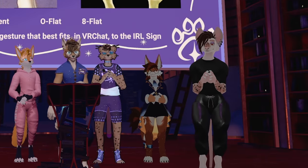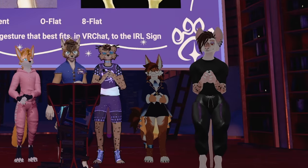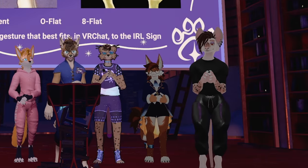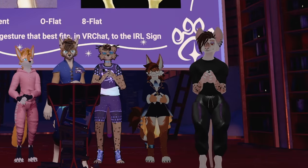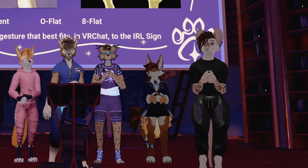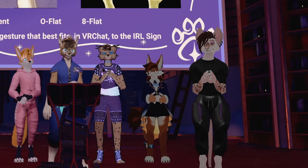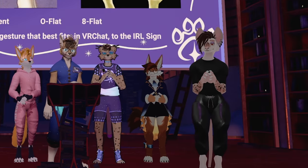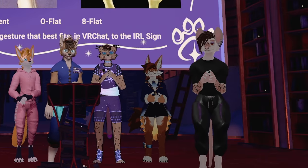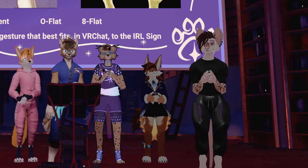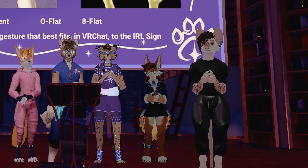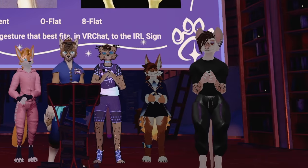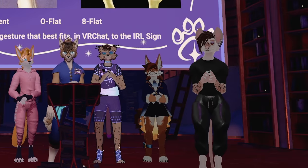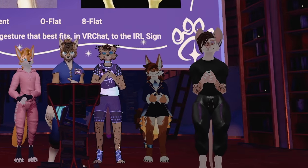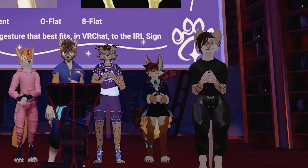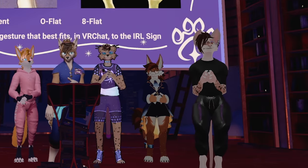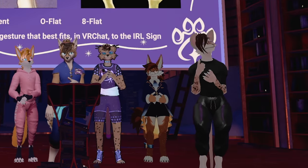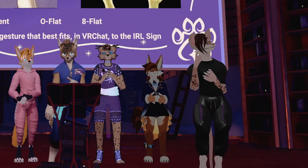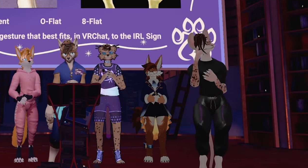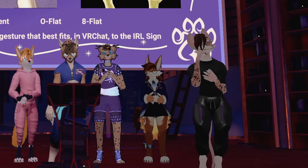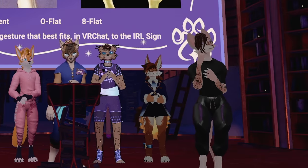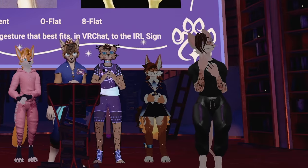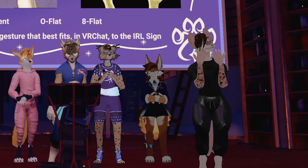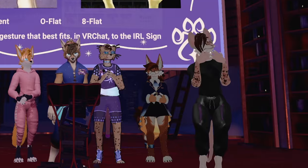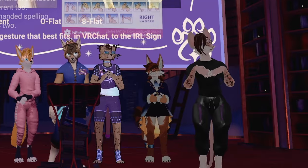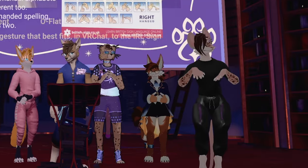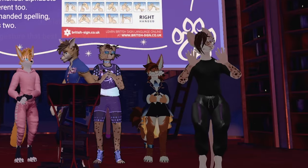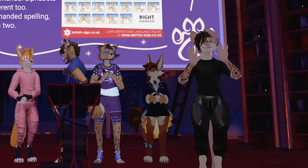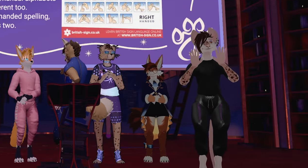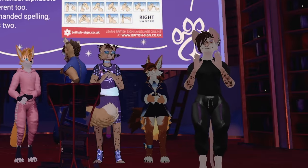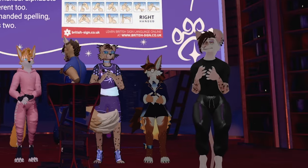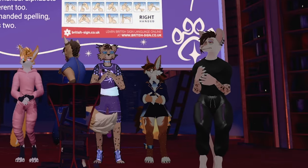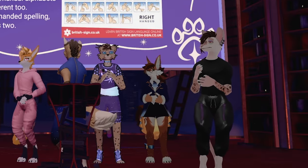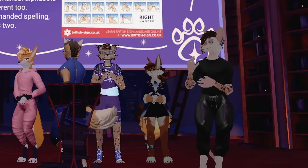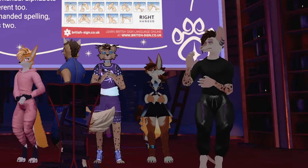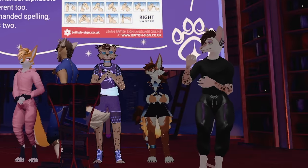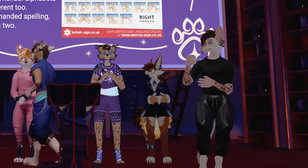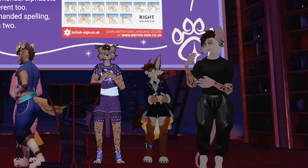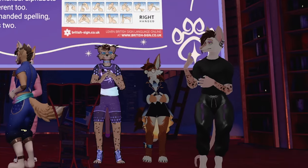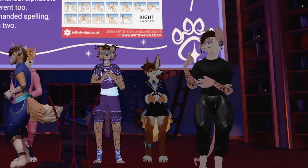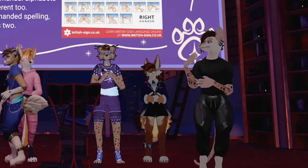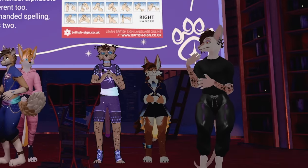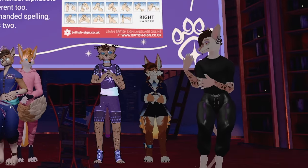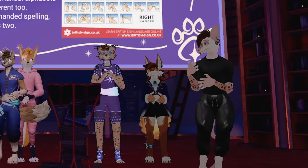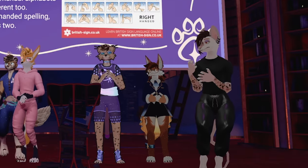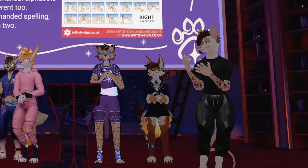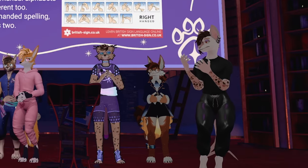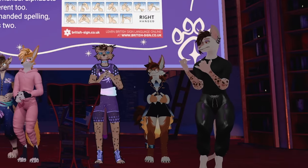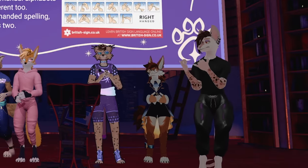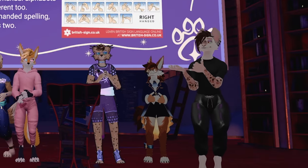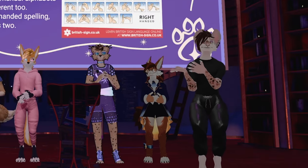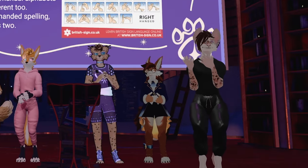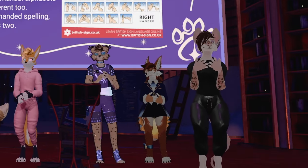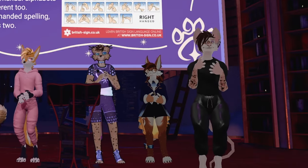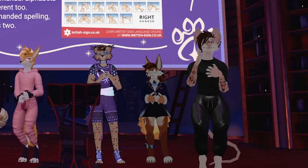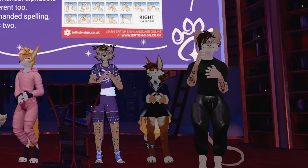And I believe that is all. All right, thank you. Next, we go to Avenue. Oh, no, Zaz.